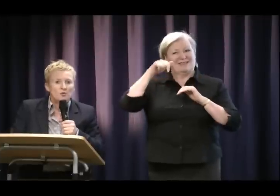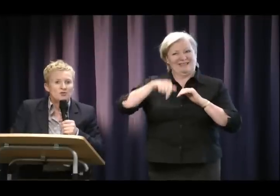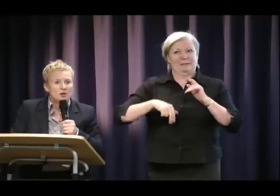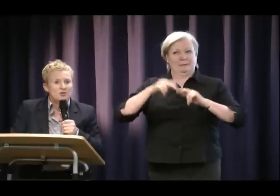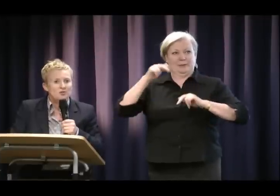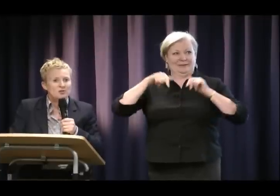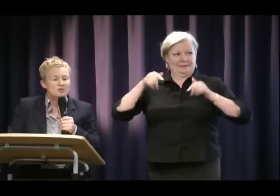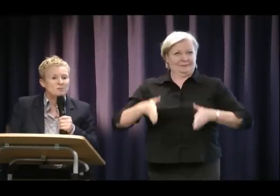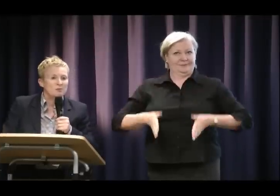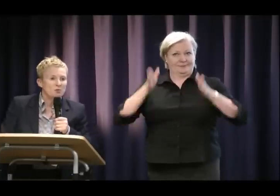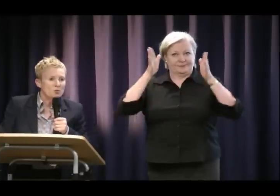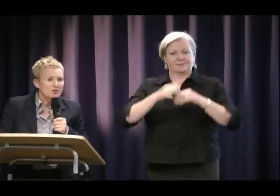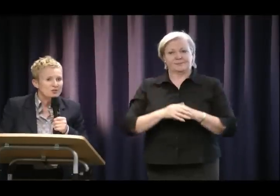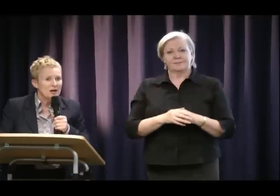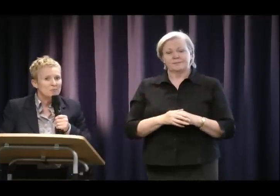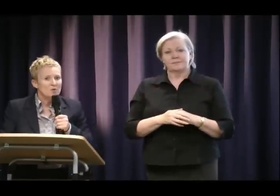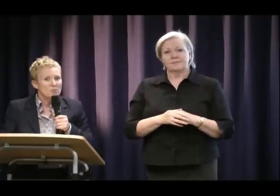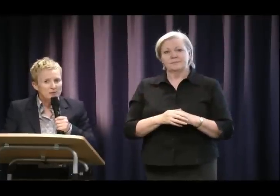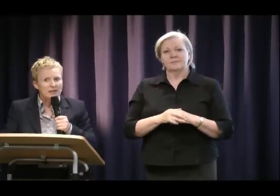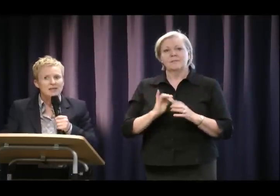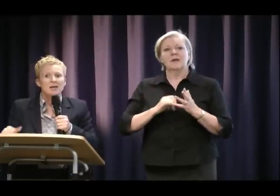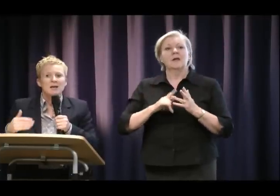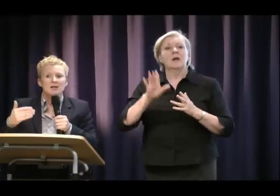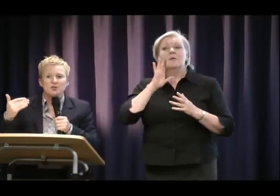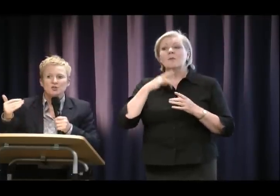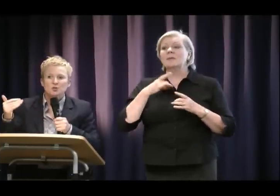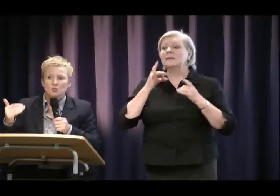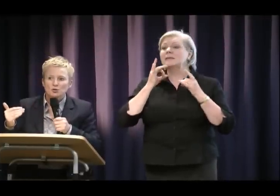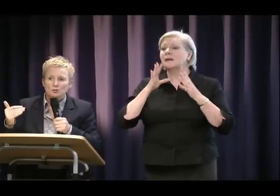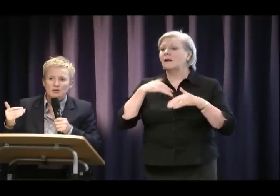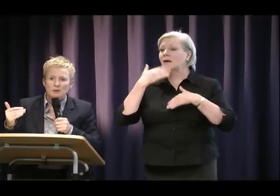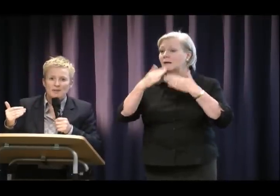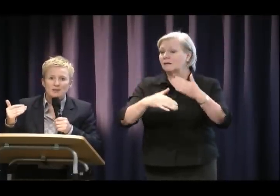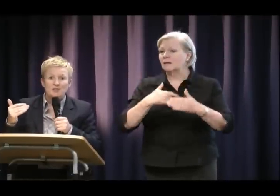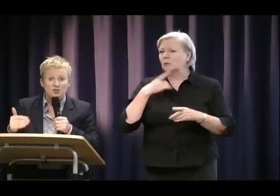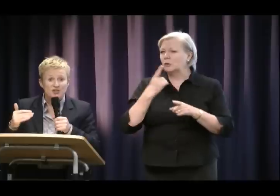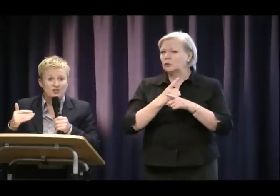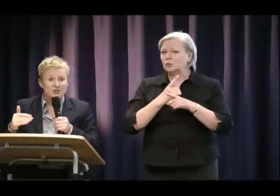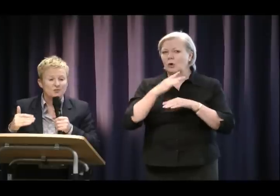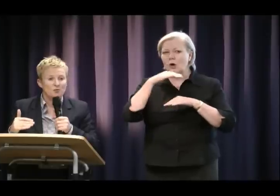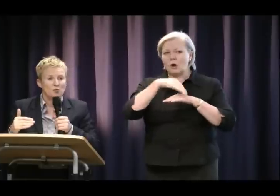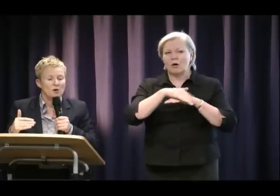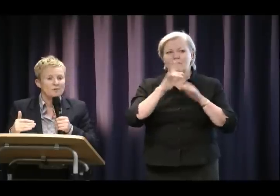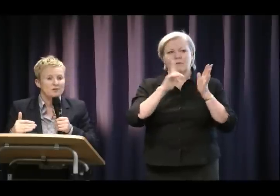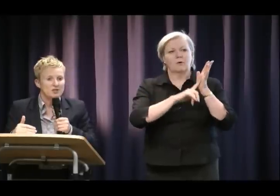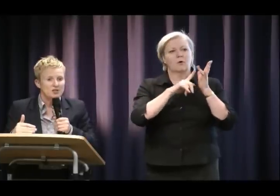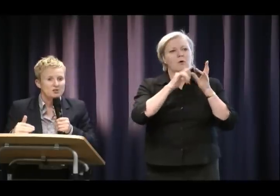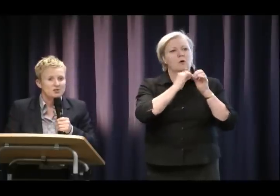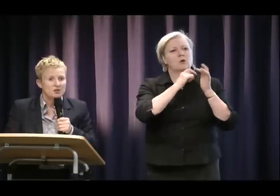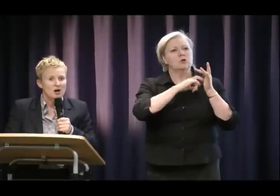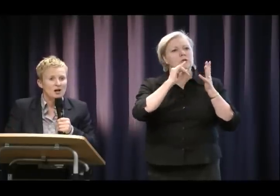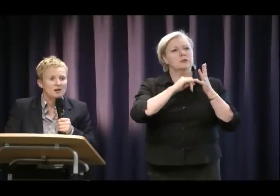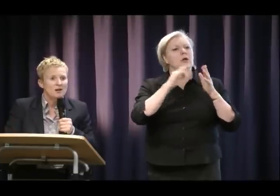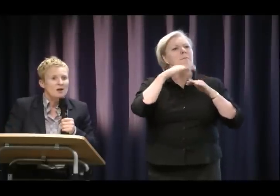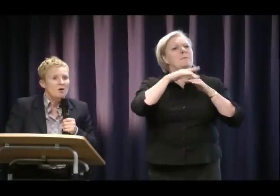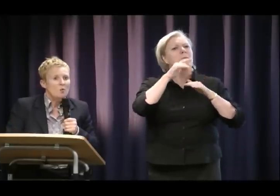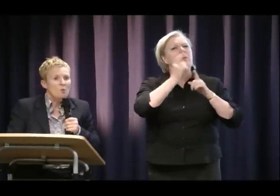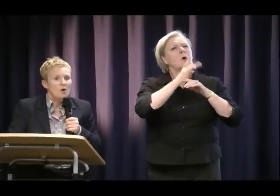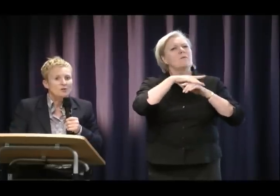What I'd also like to do is, before we start properly, is just talk to you a bit about the logistics for the session